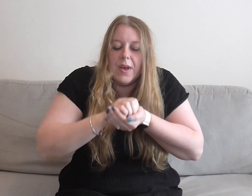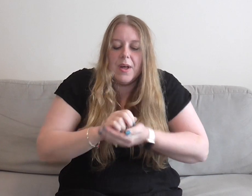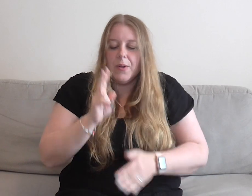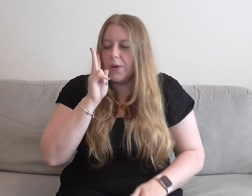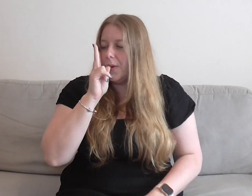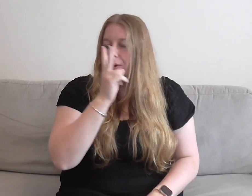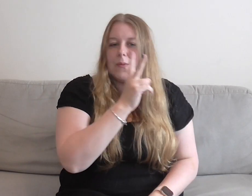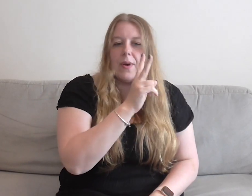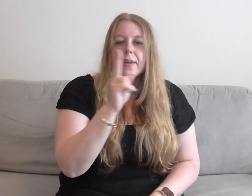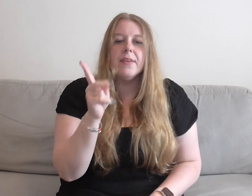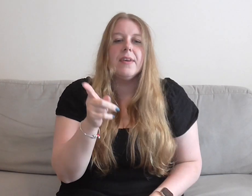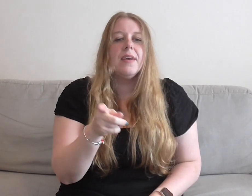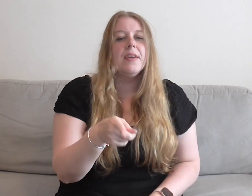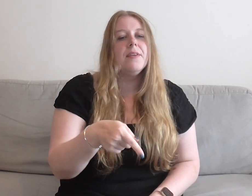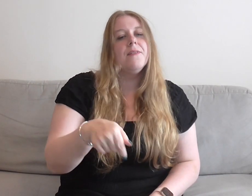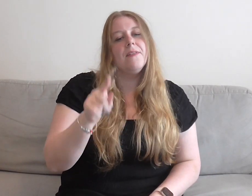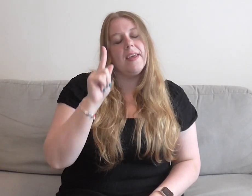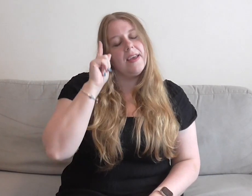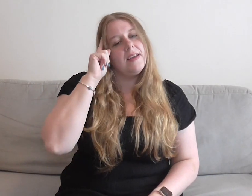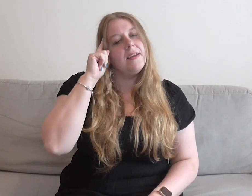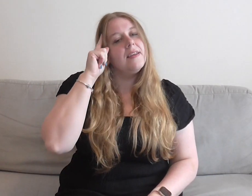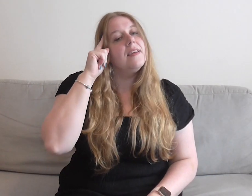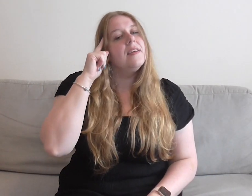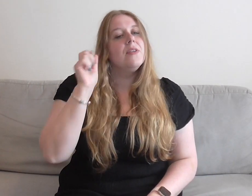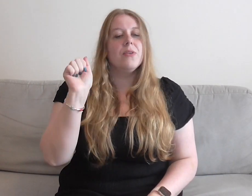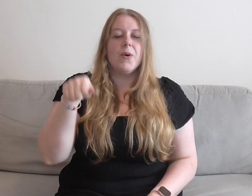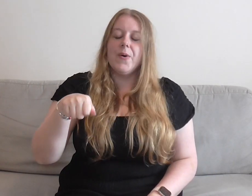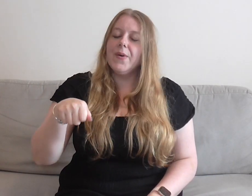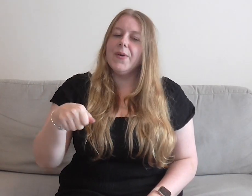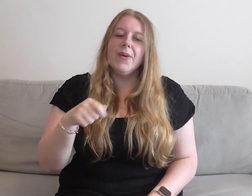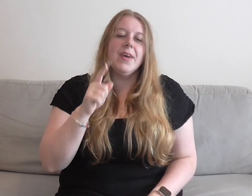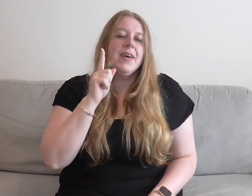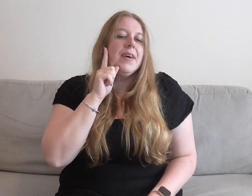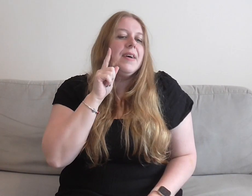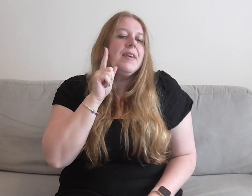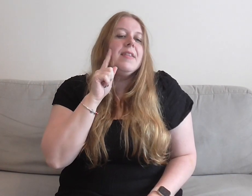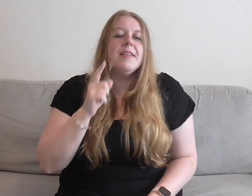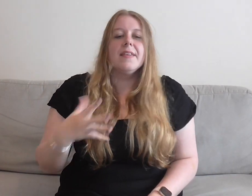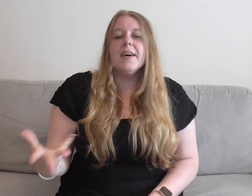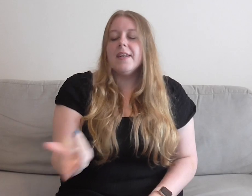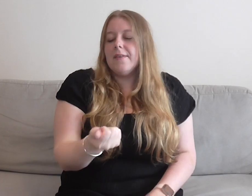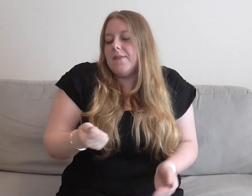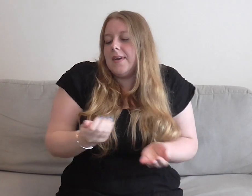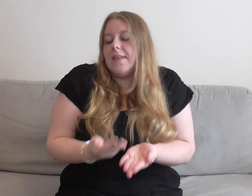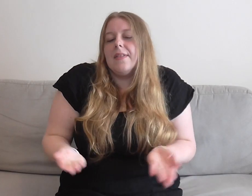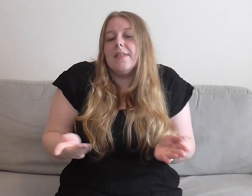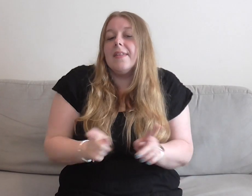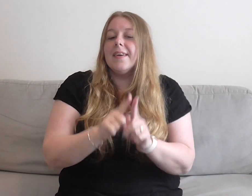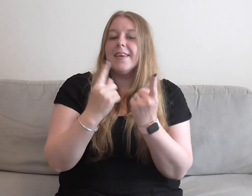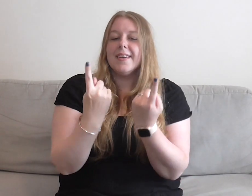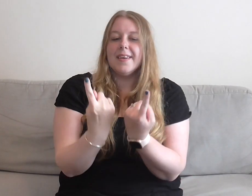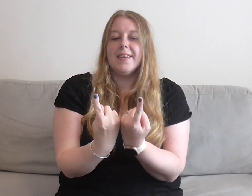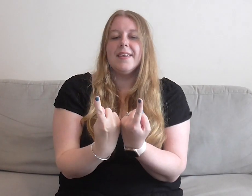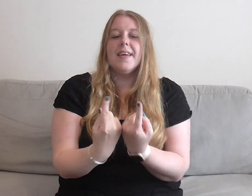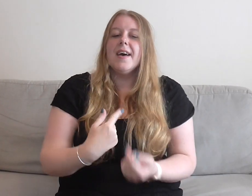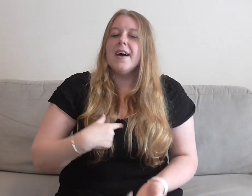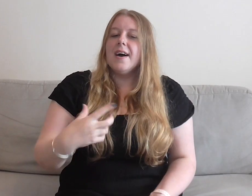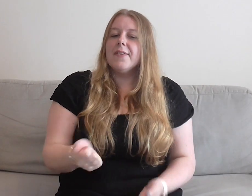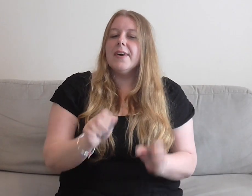Looking around here you think, show her She's got everything I've got